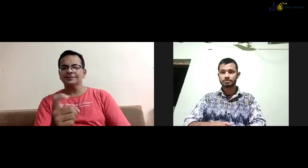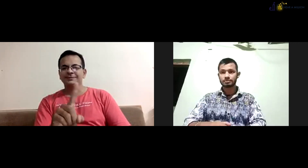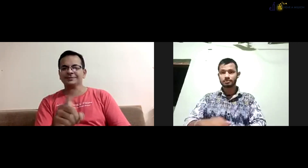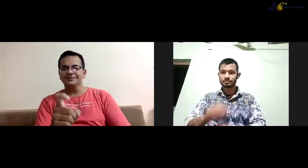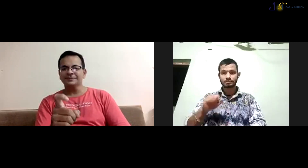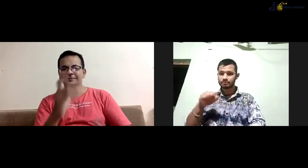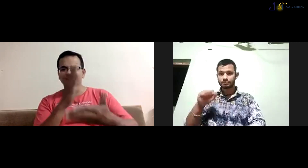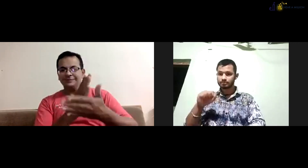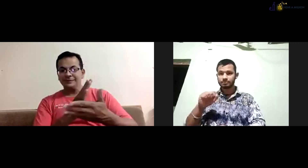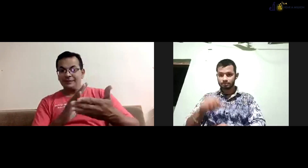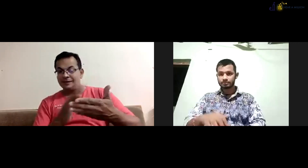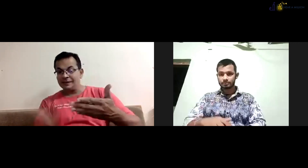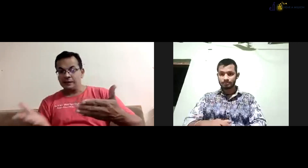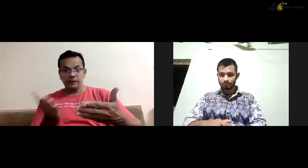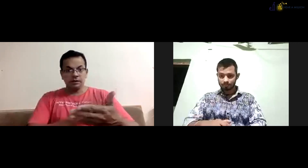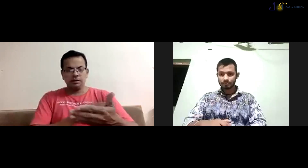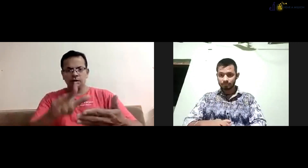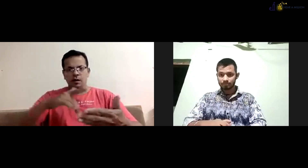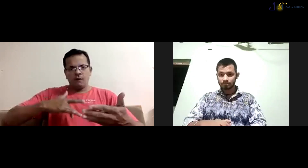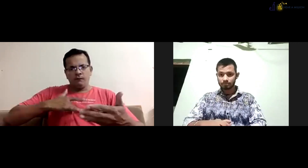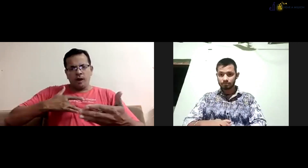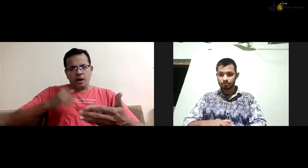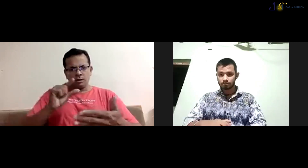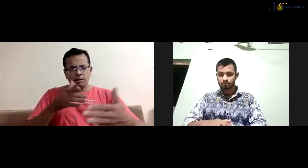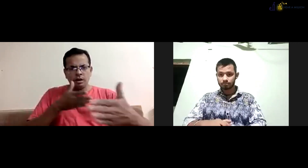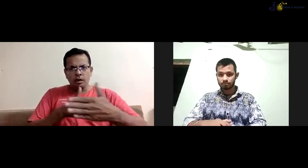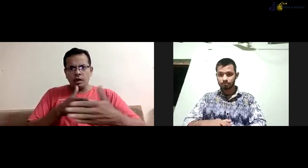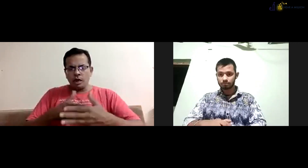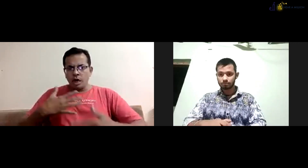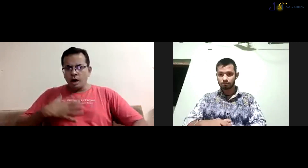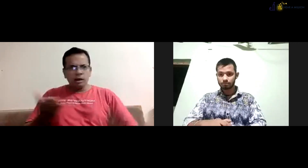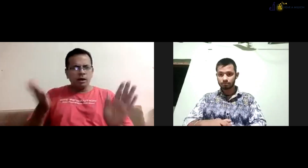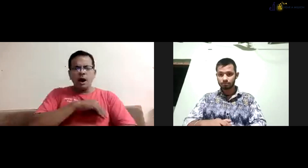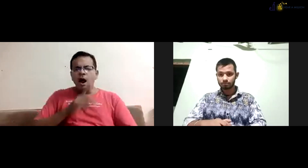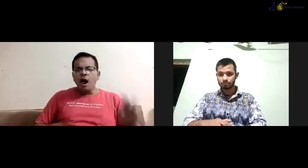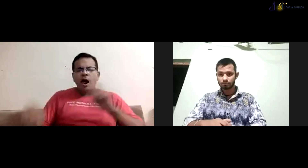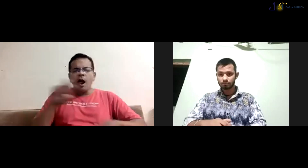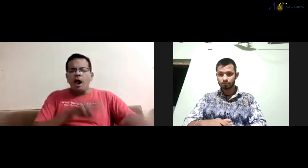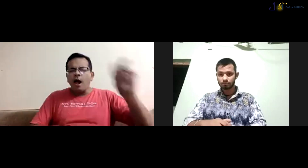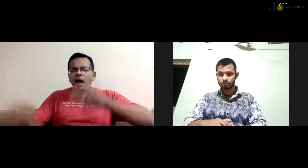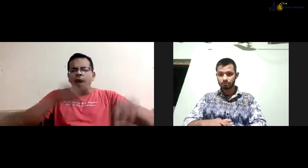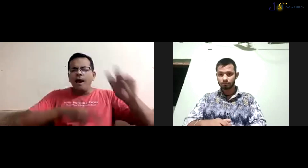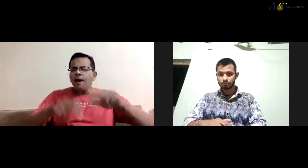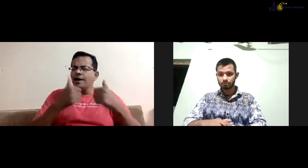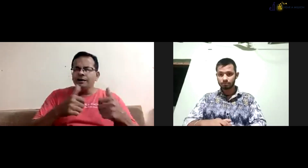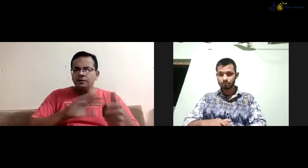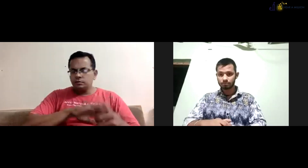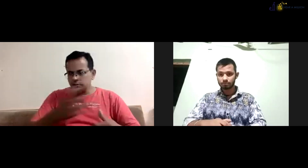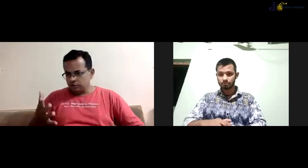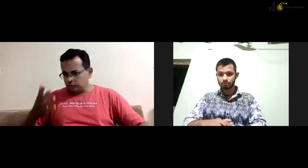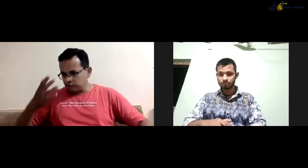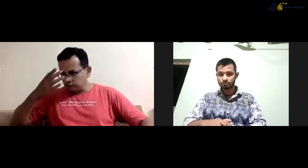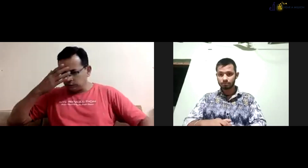So you said ki you have the disability earlier, right? So you didn't have the disability earlier, but